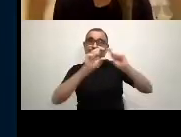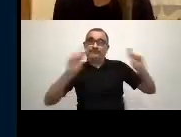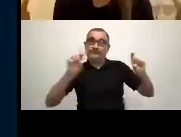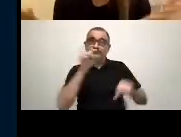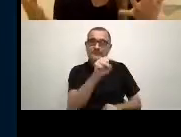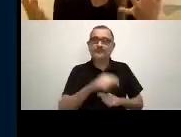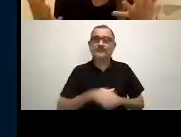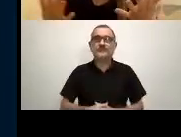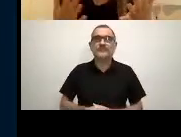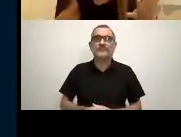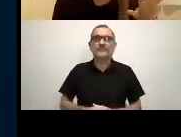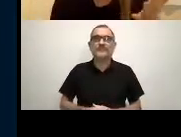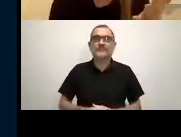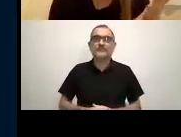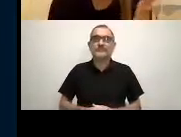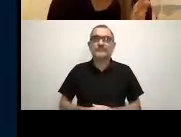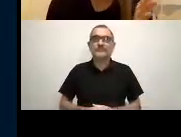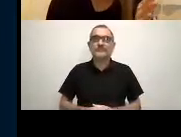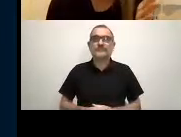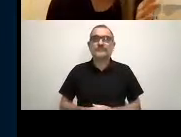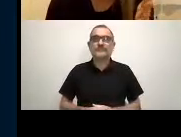So what exactly, hang on.